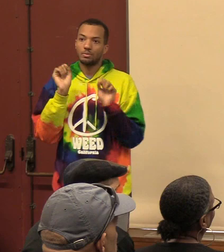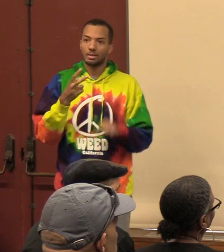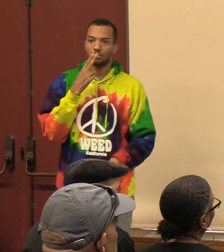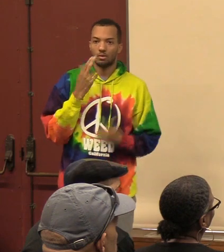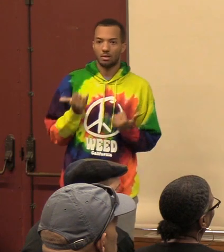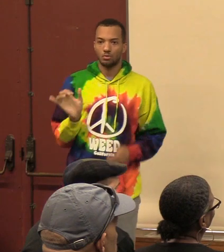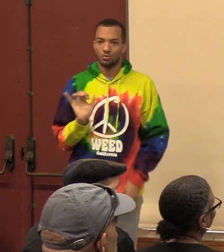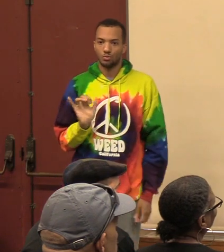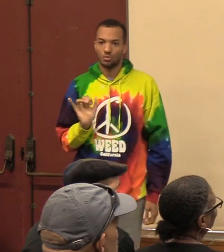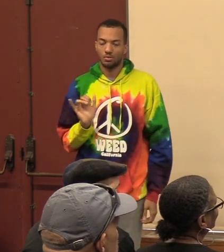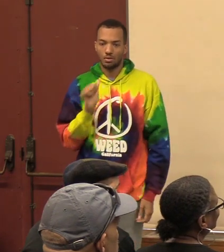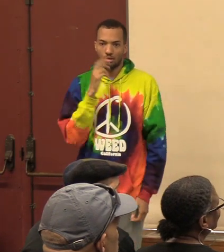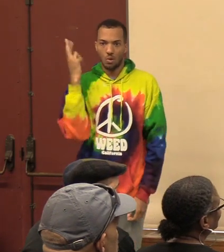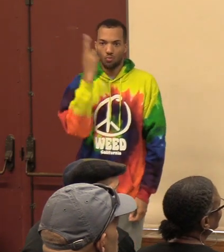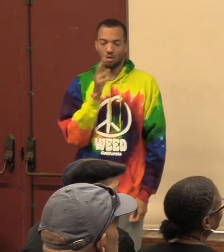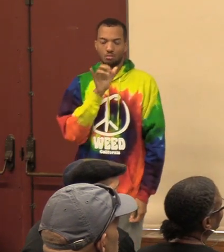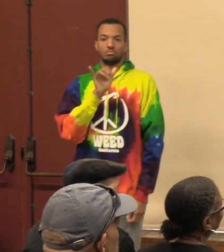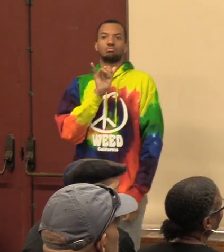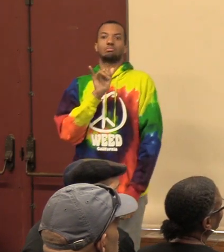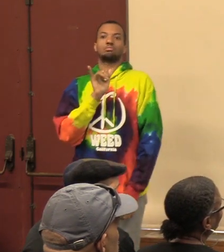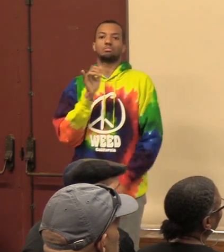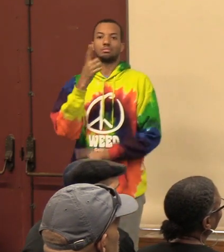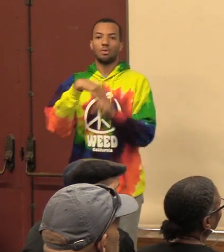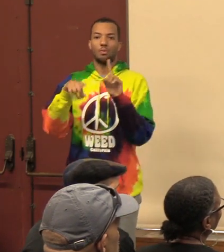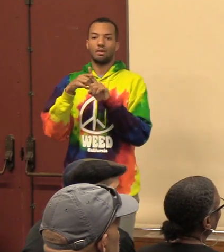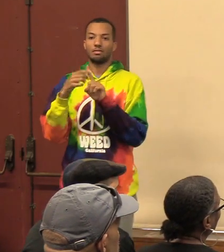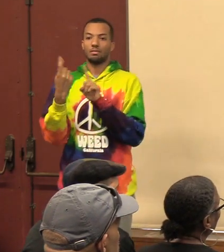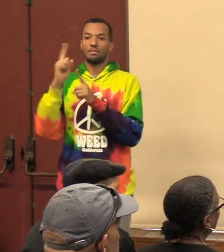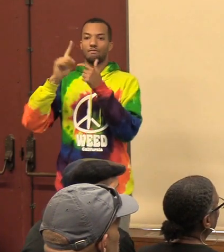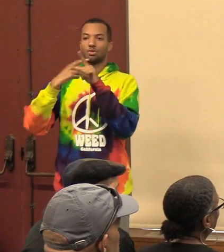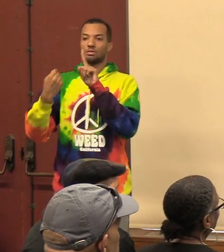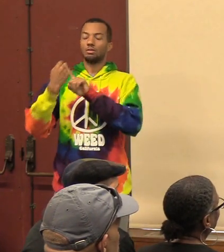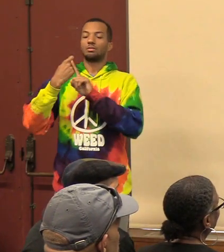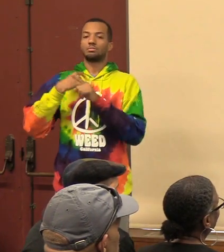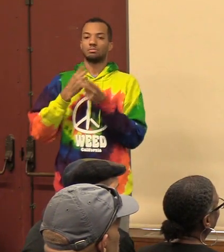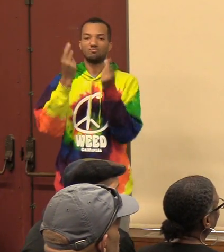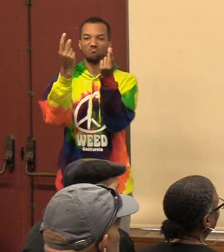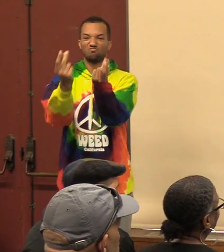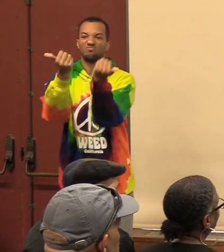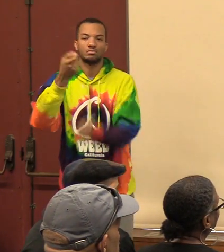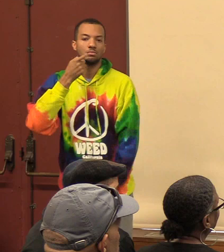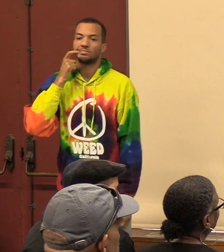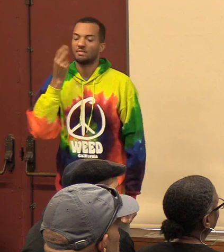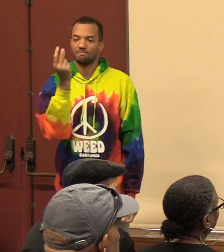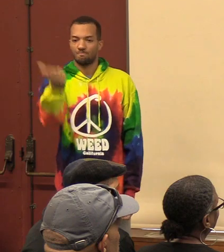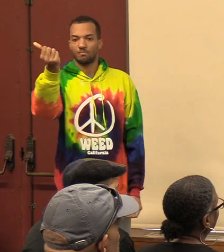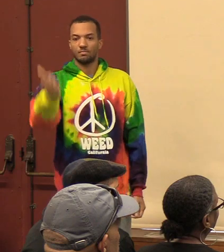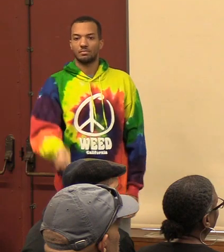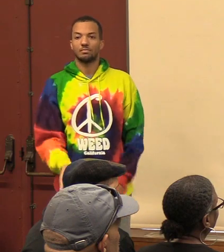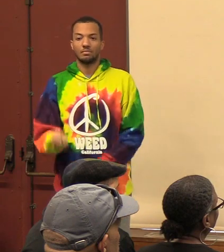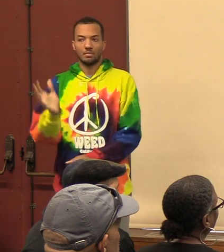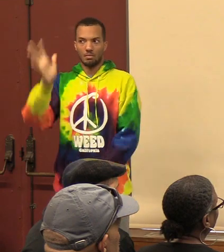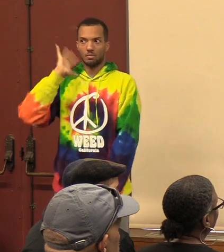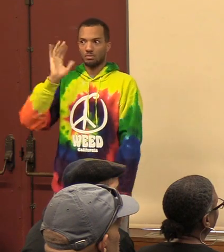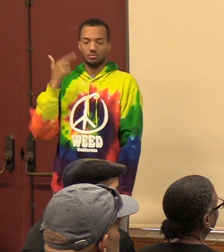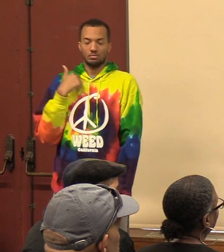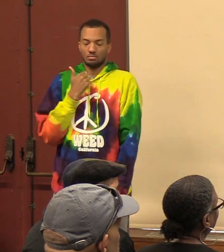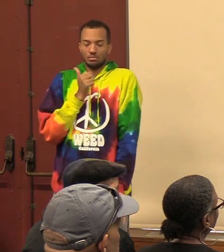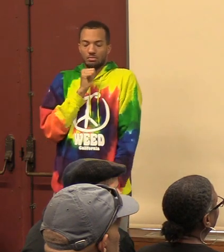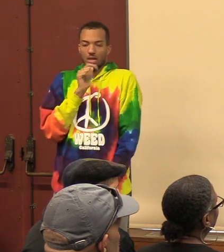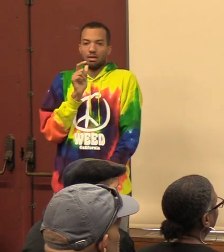it now. I didn't realize that as soon as I took the first hit, I was addicted. And there was a time when I did not